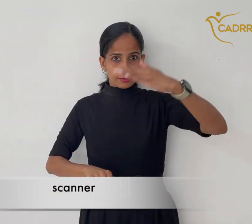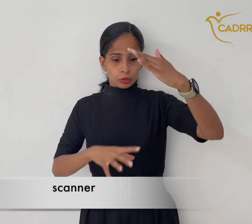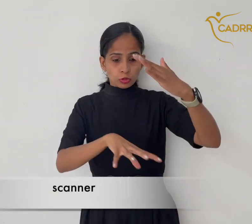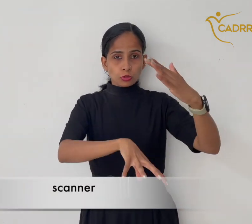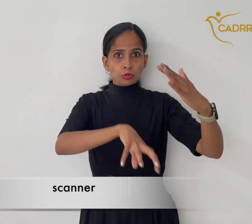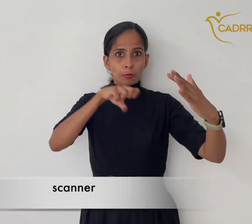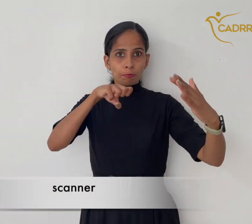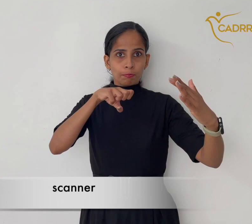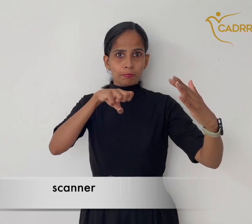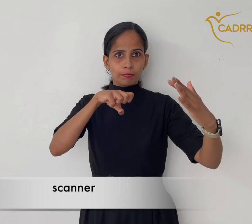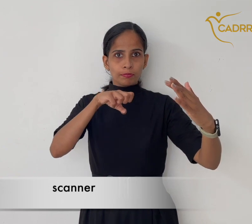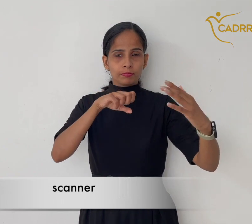Scanner.